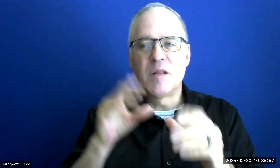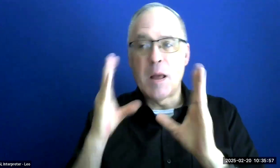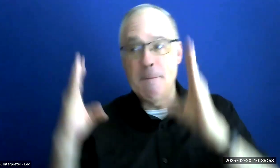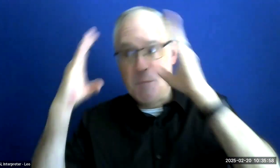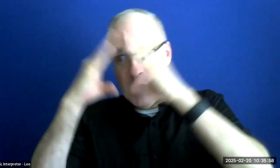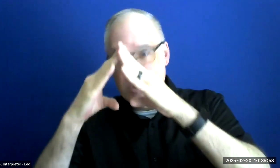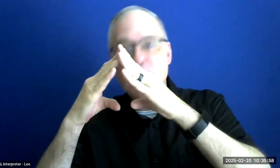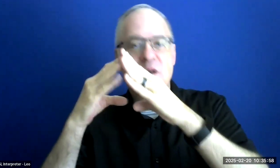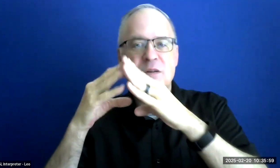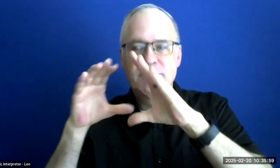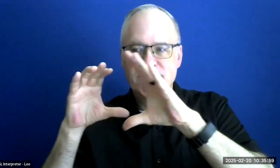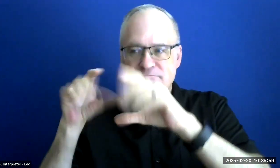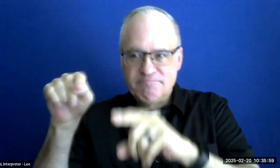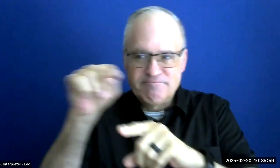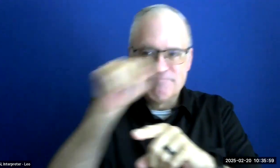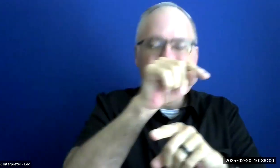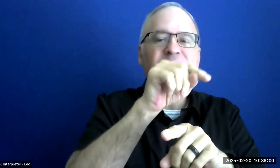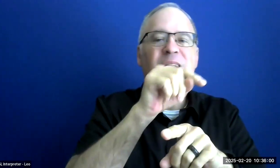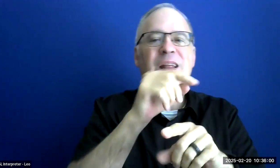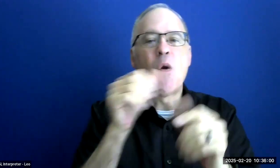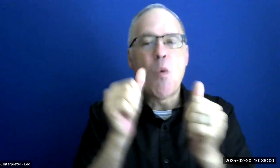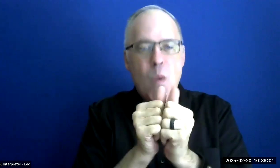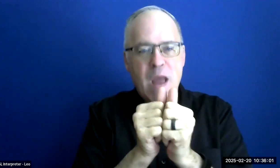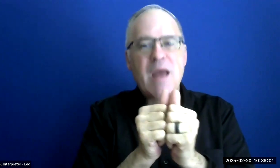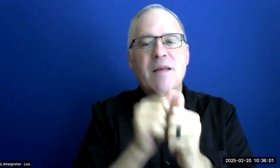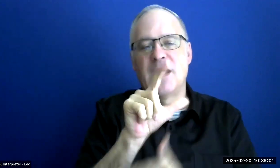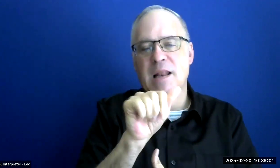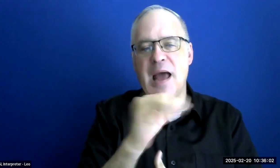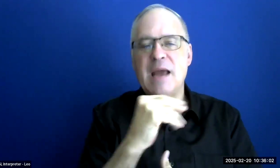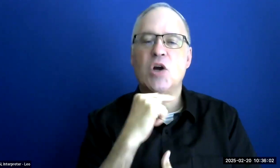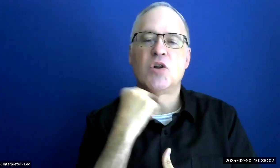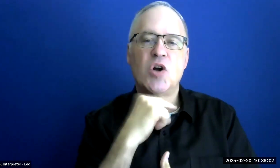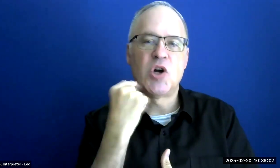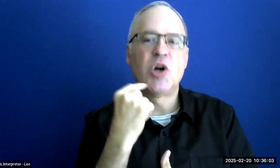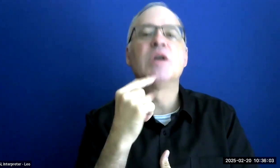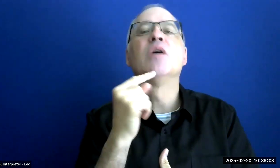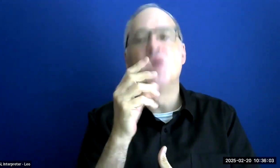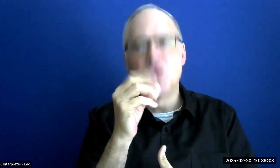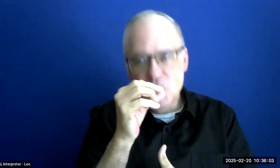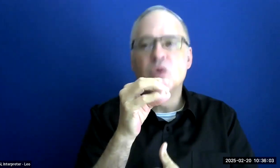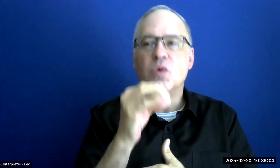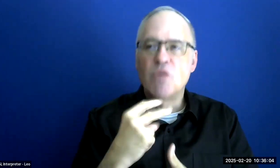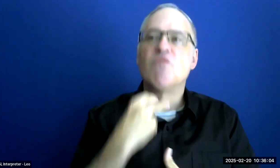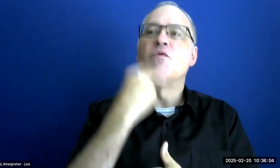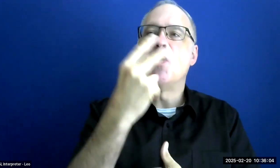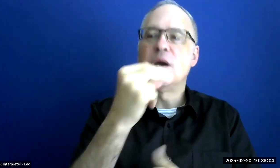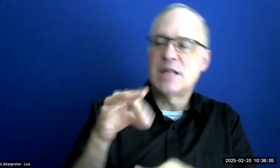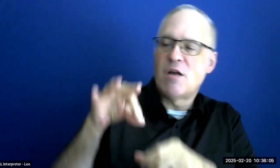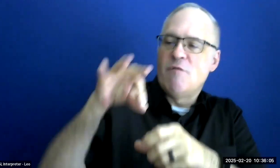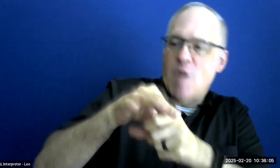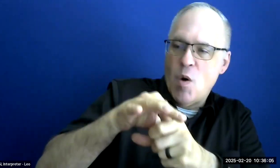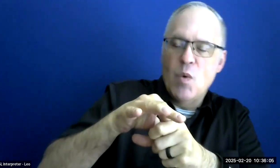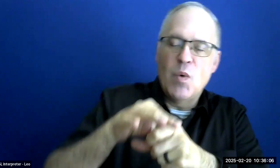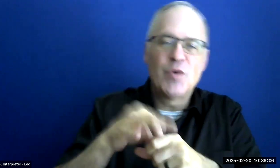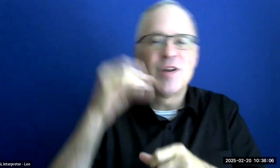bishops and it is an opportunity for lay and clergy to lend their voice and vote to